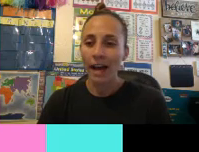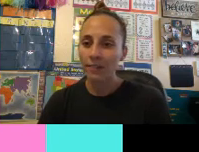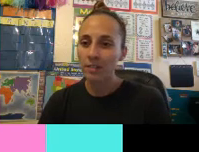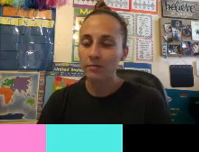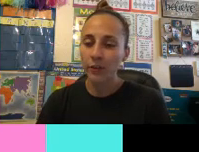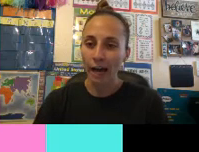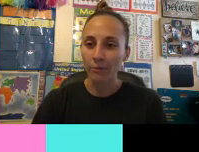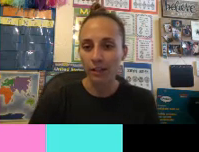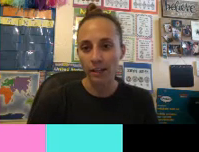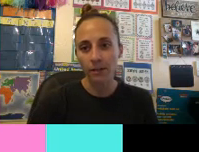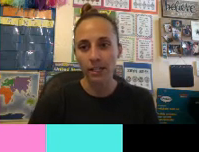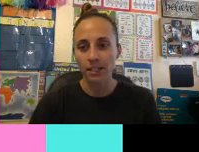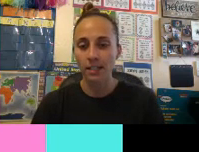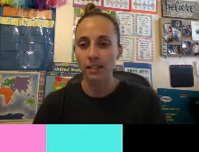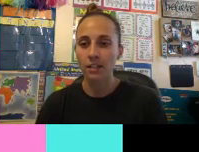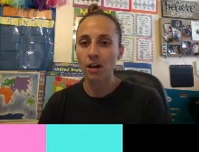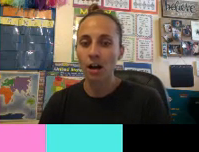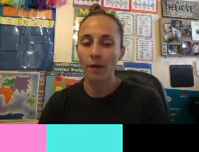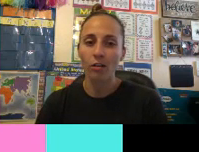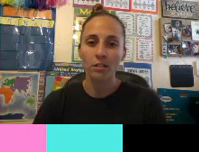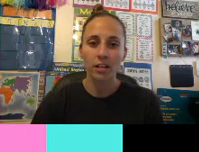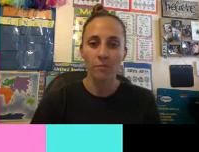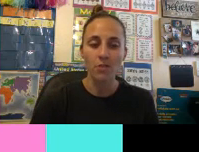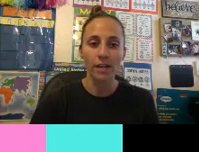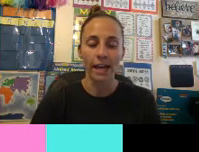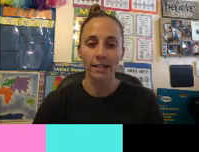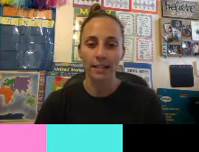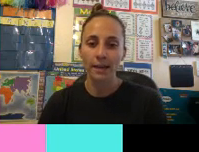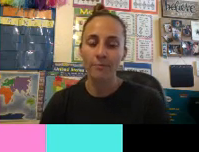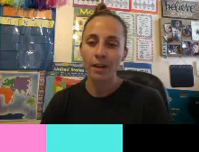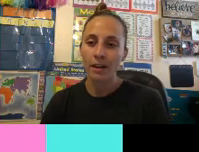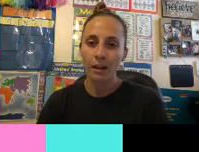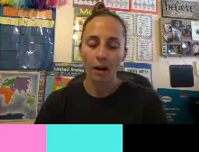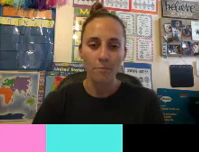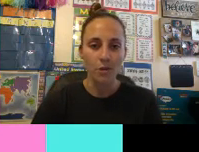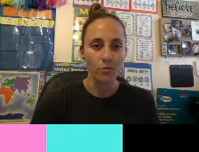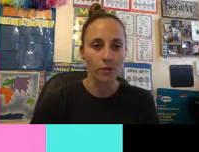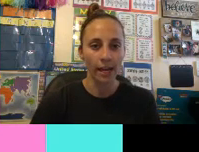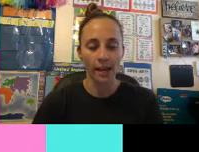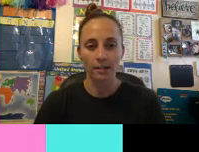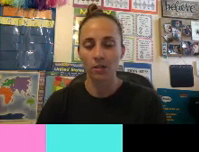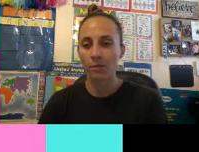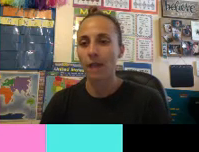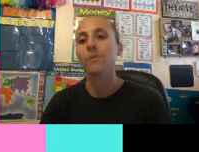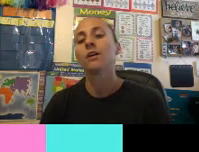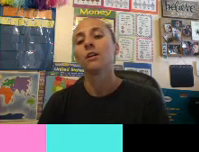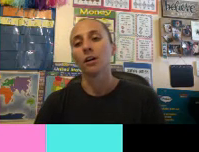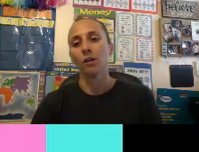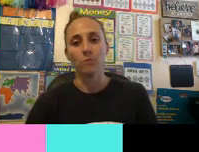Now we have some vocabulary that we need to talk about. Communicate, say it. Communicate. Say it one more